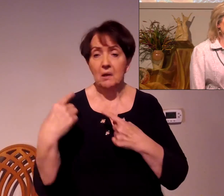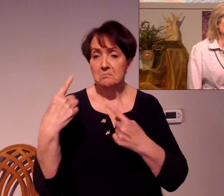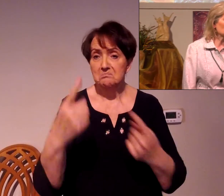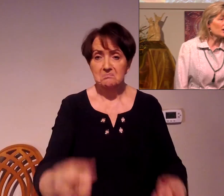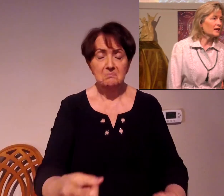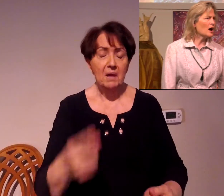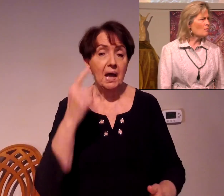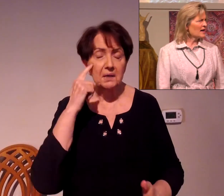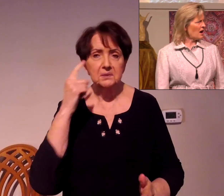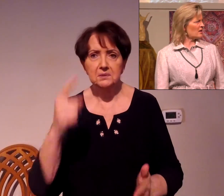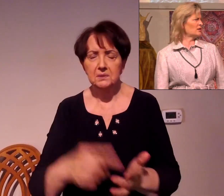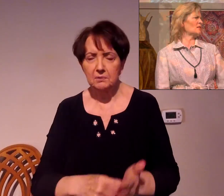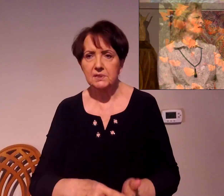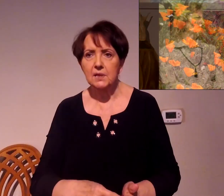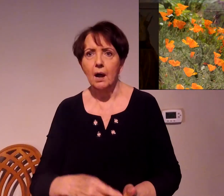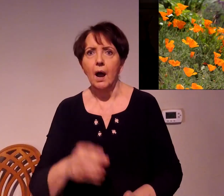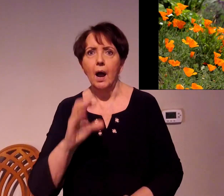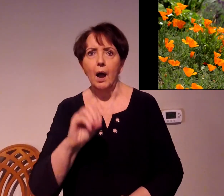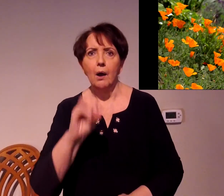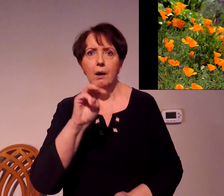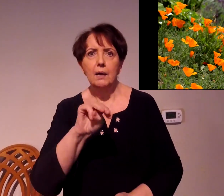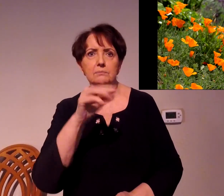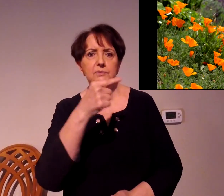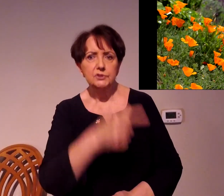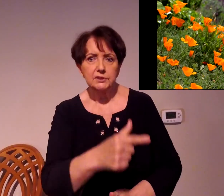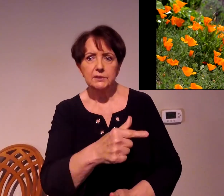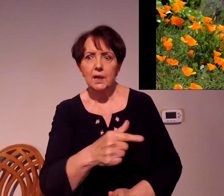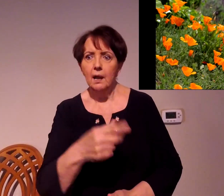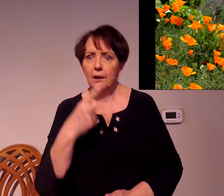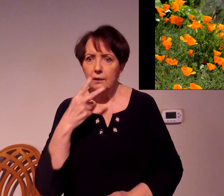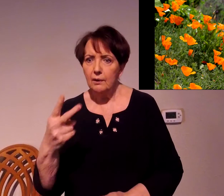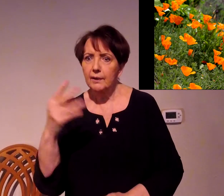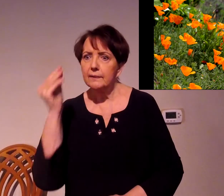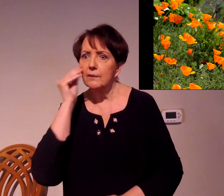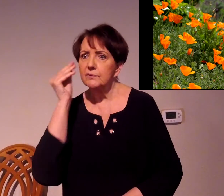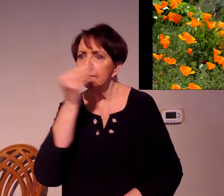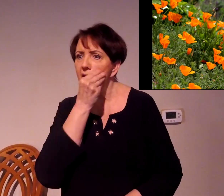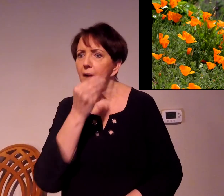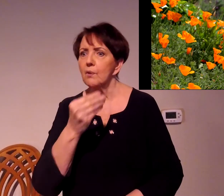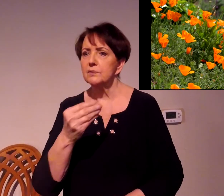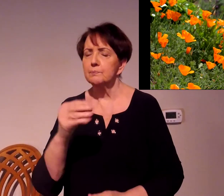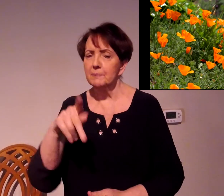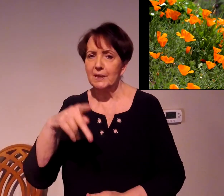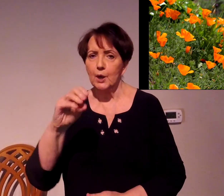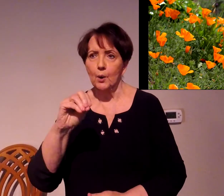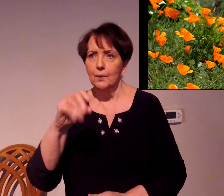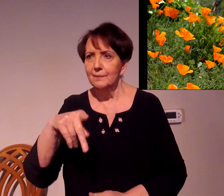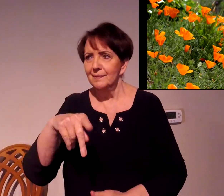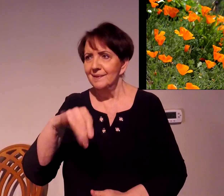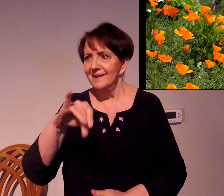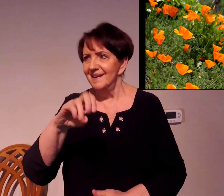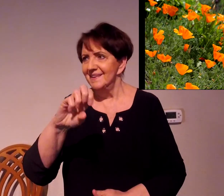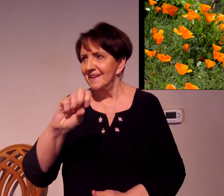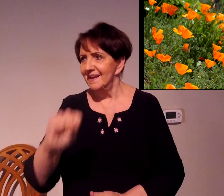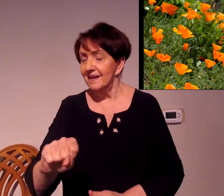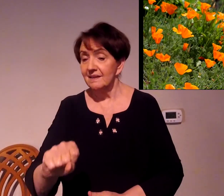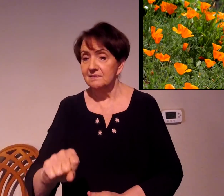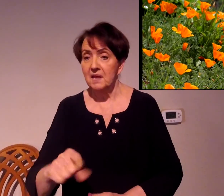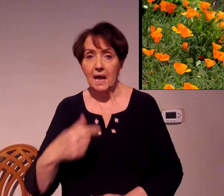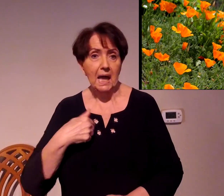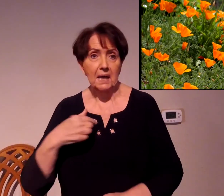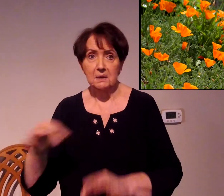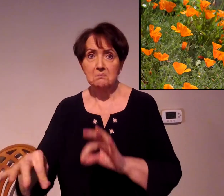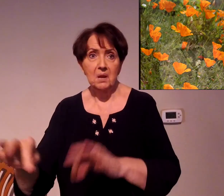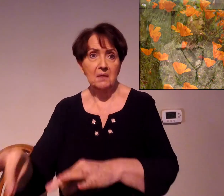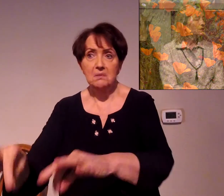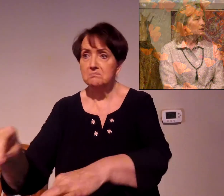happened to notice, like, oh my God, look at all these California poppies. They're everywhere. I didn't plant them.